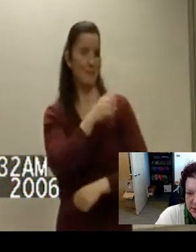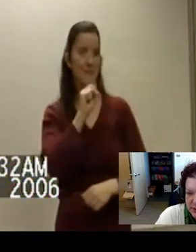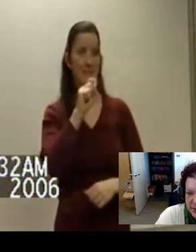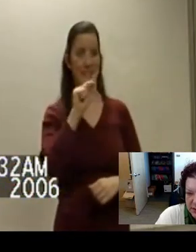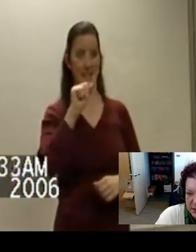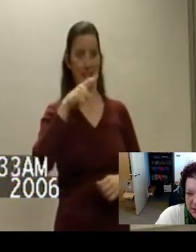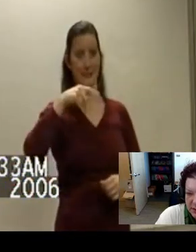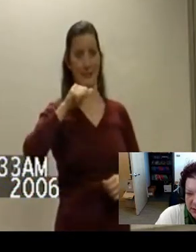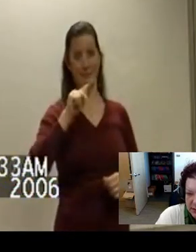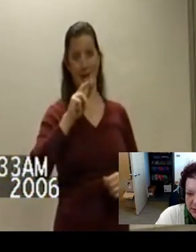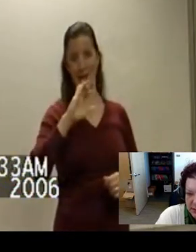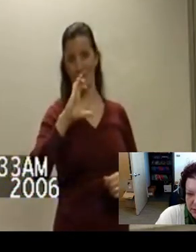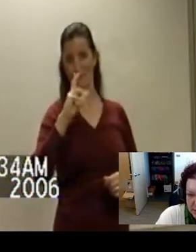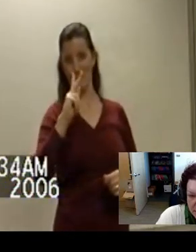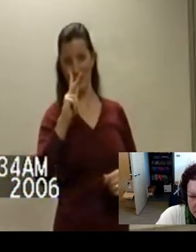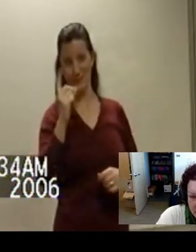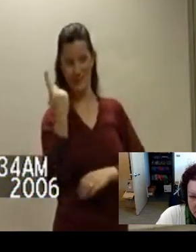Didn't hear anything.